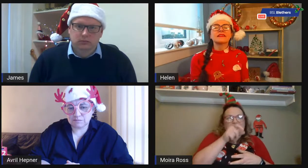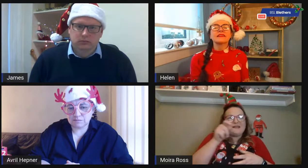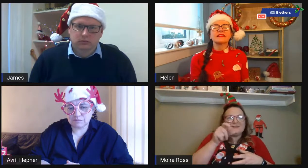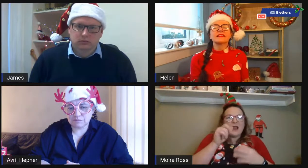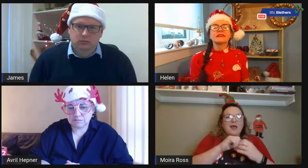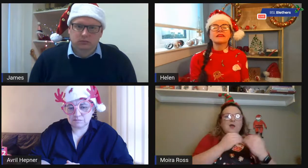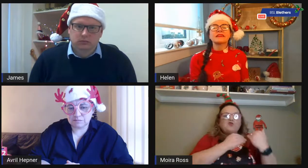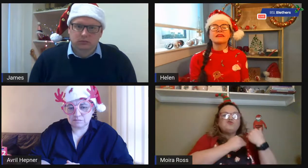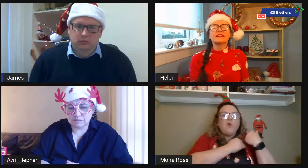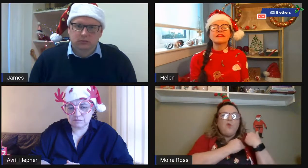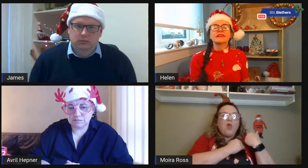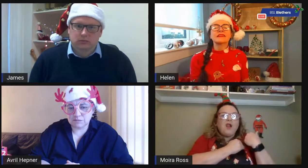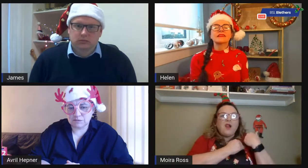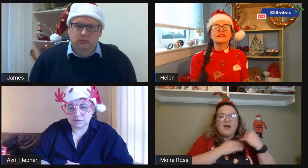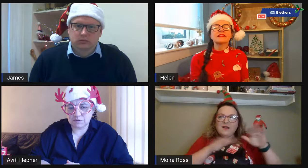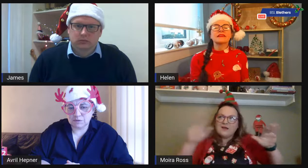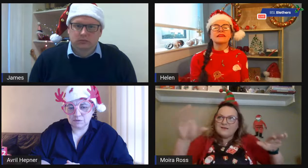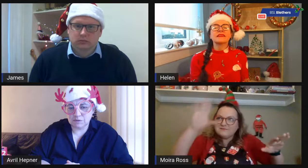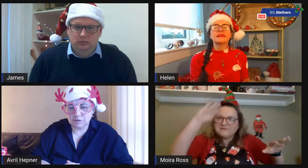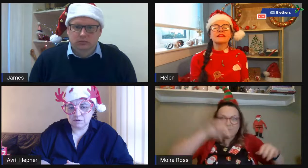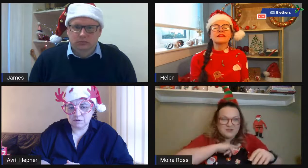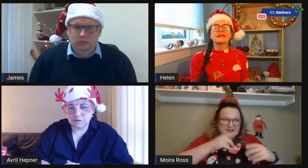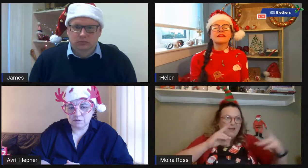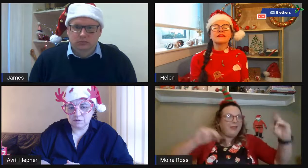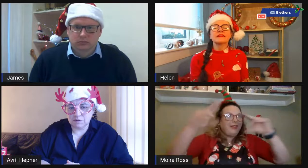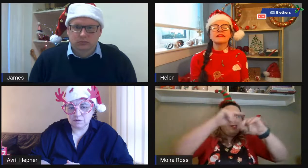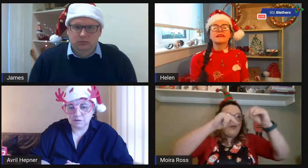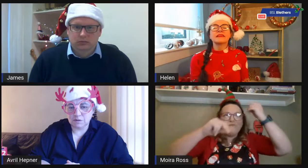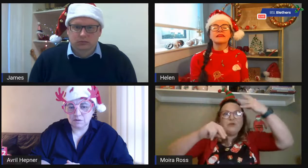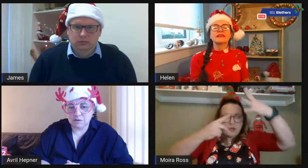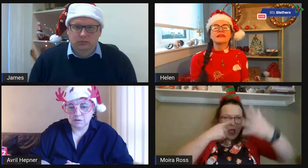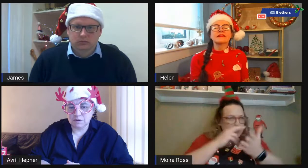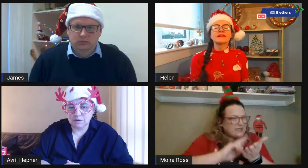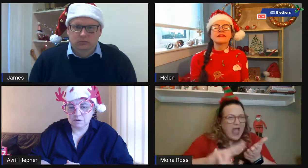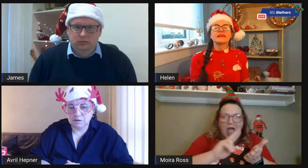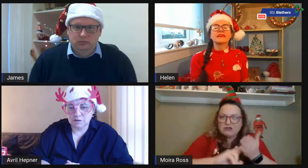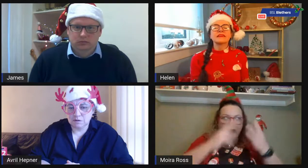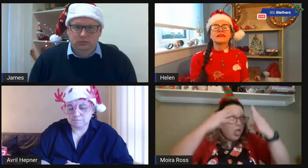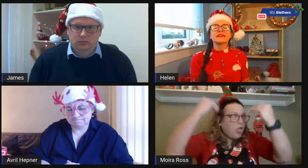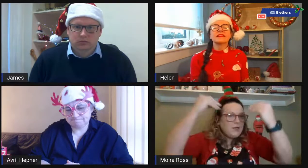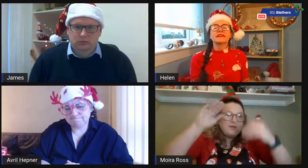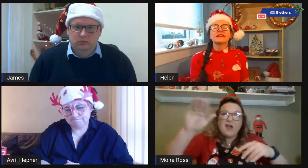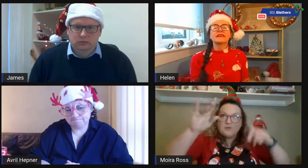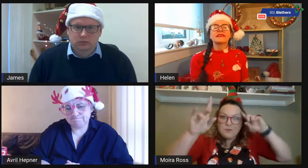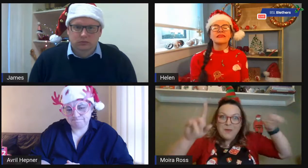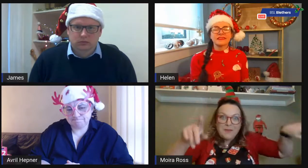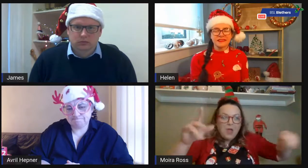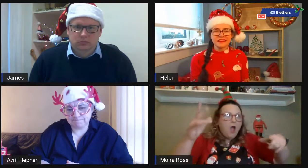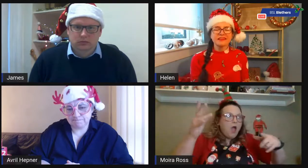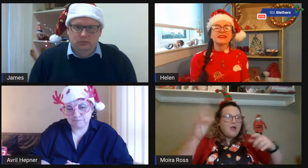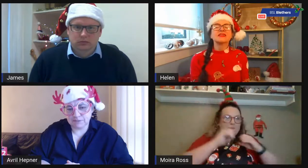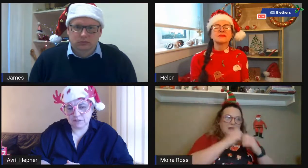groups you have you give a couple of people the role of